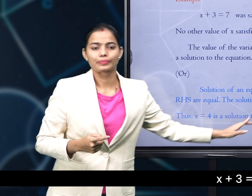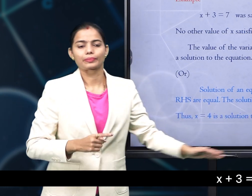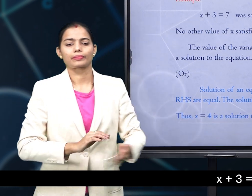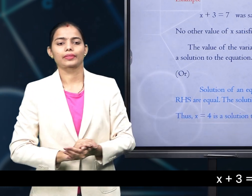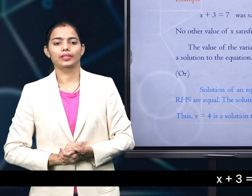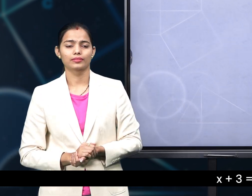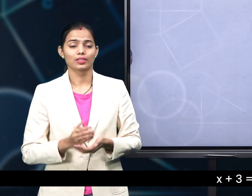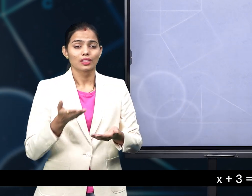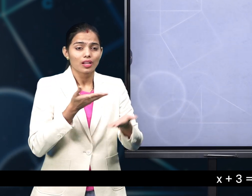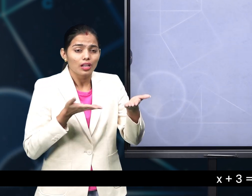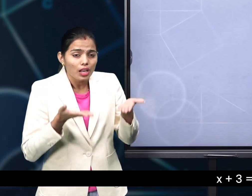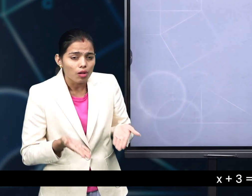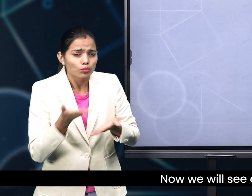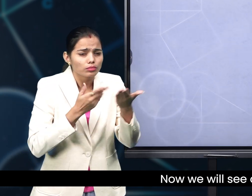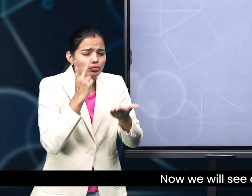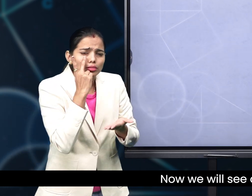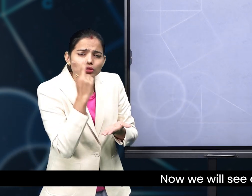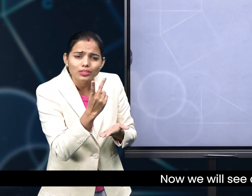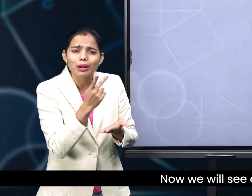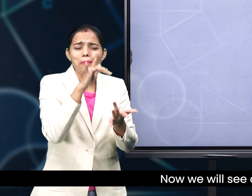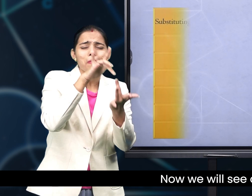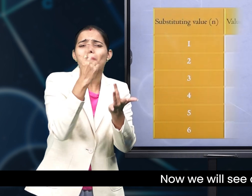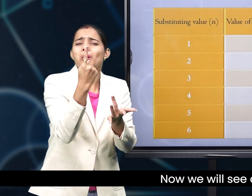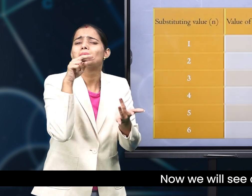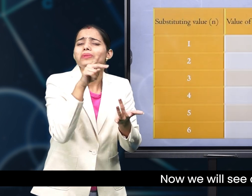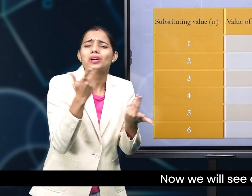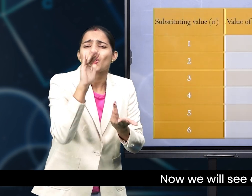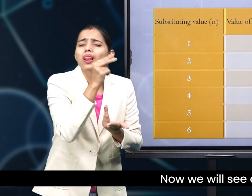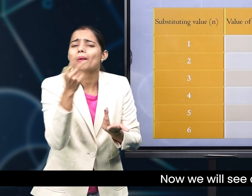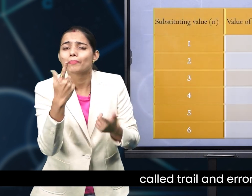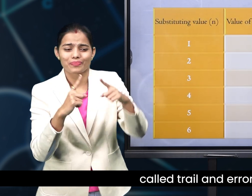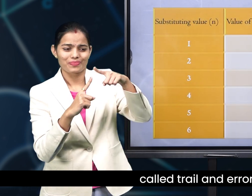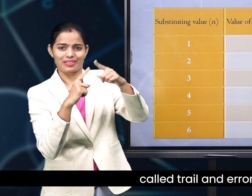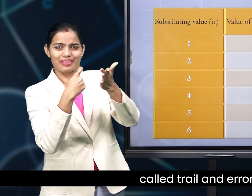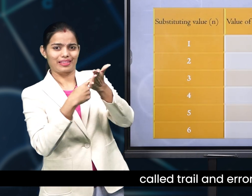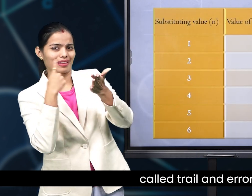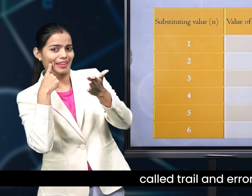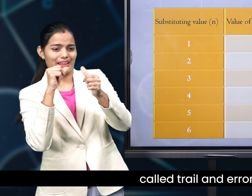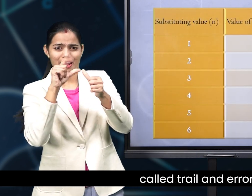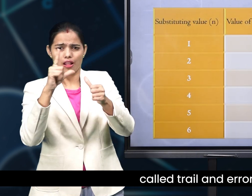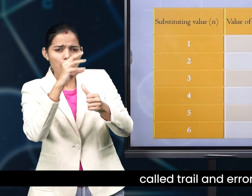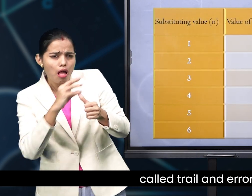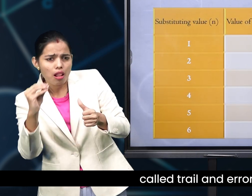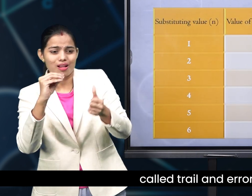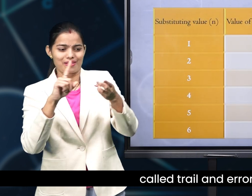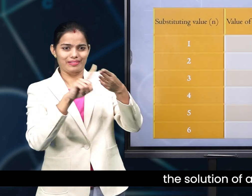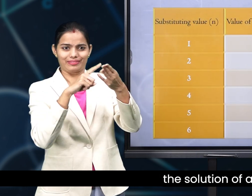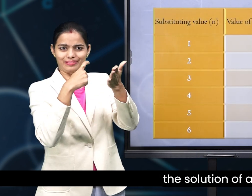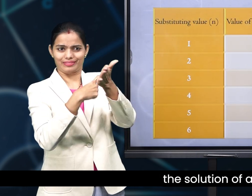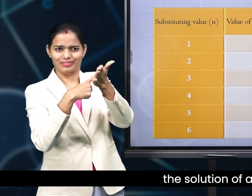7. Now, we will see one method called trial and error method to find the solution of